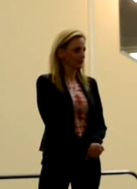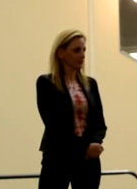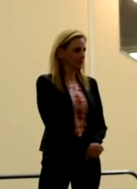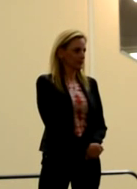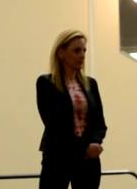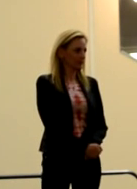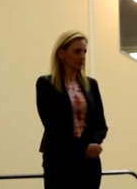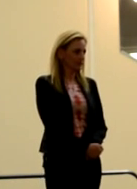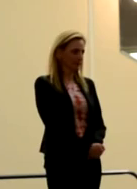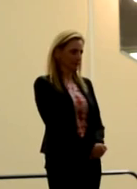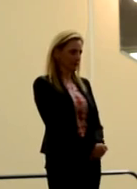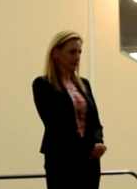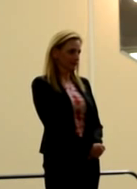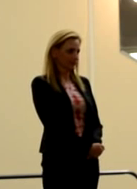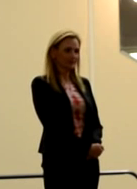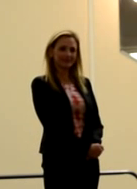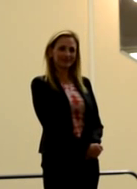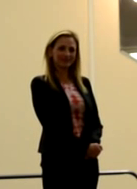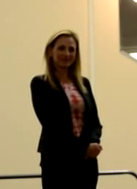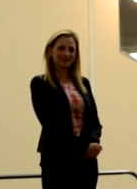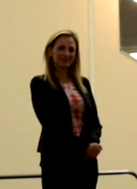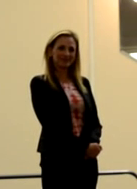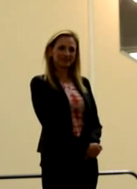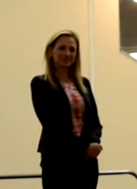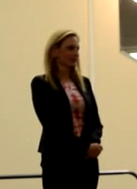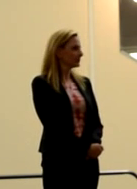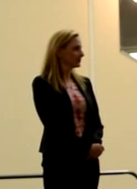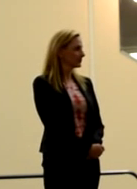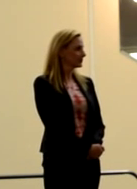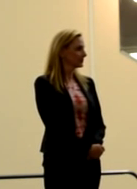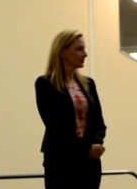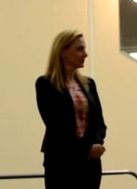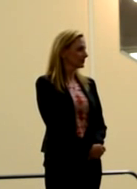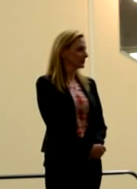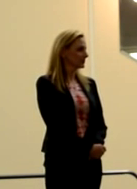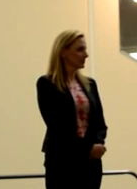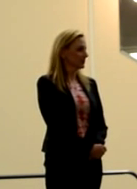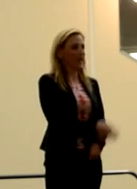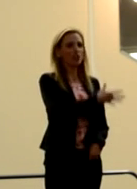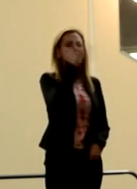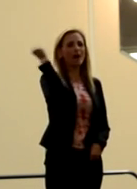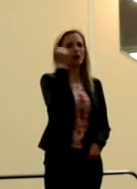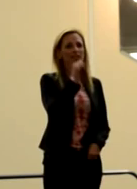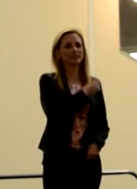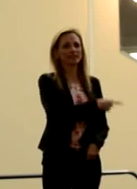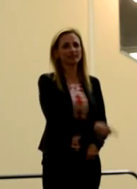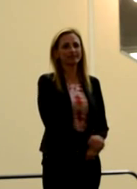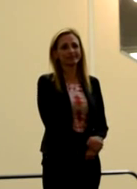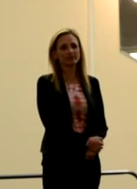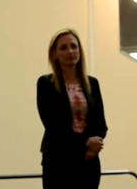first time I met her. And then we hit it off. So probably be a professor at NYU. I took him out of